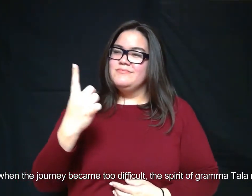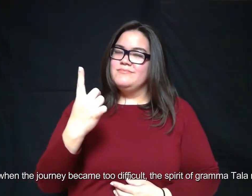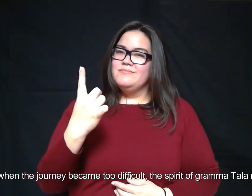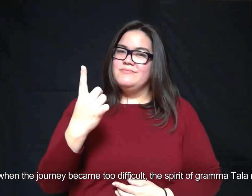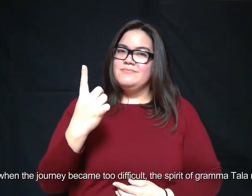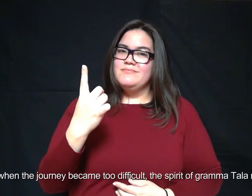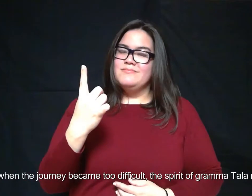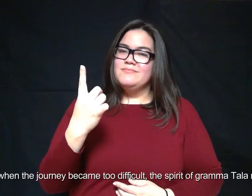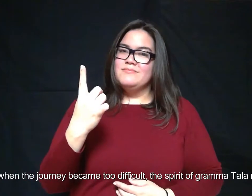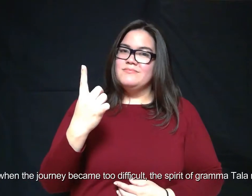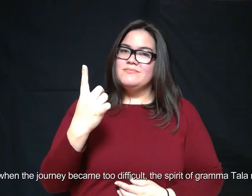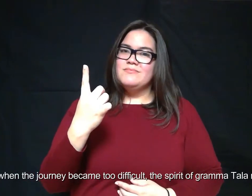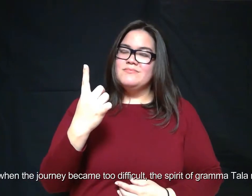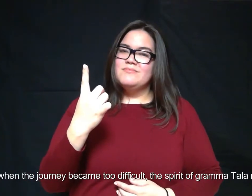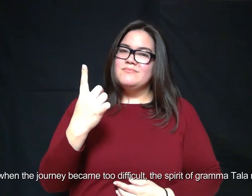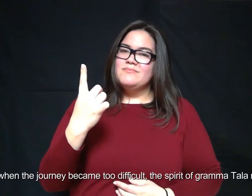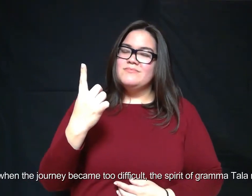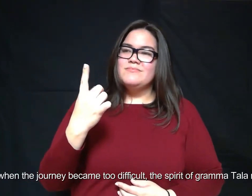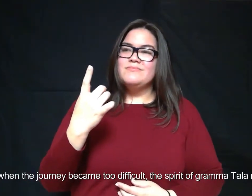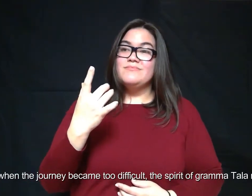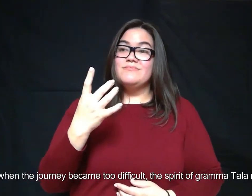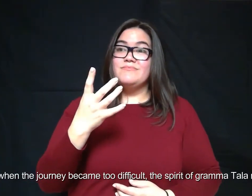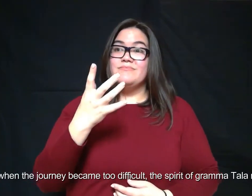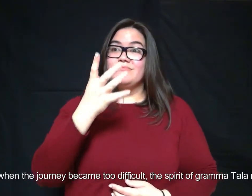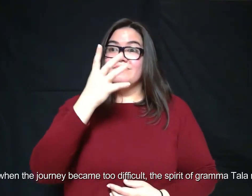Know who you are meant to be, Grandma's spirit told Moana.